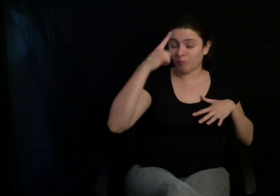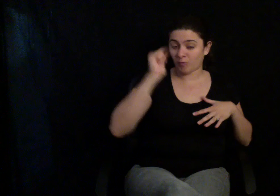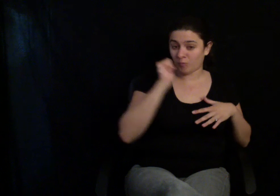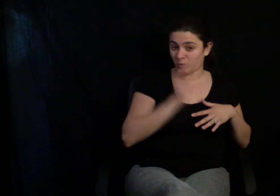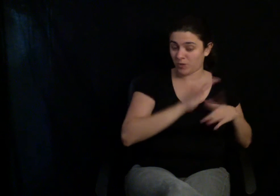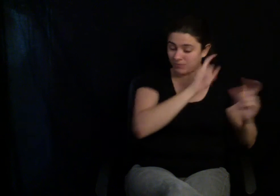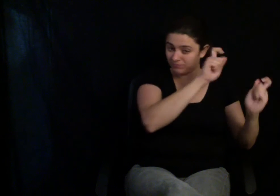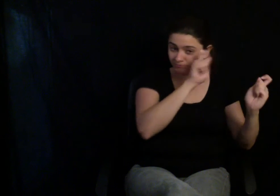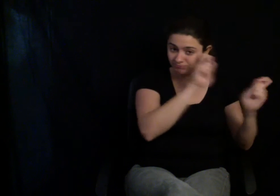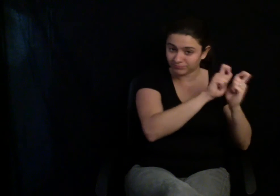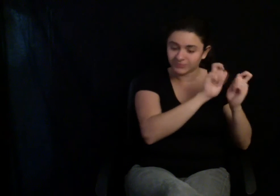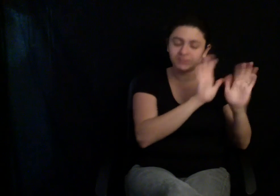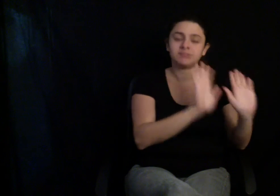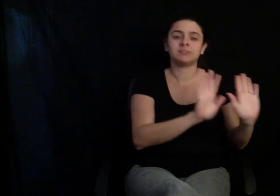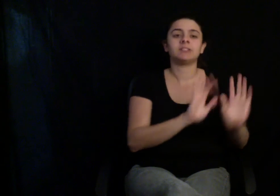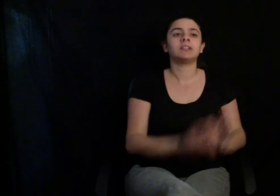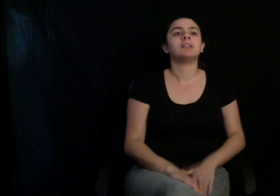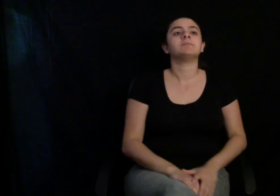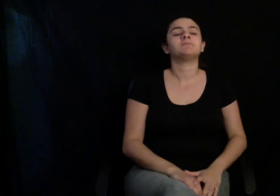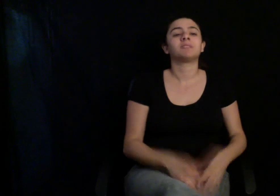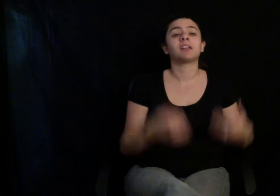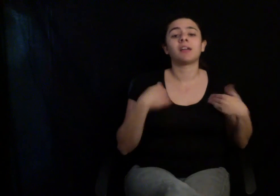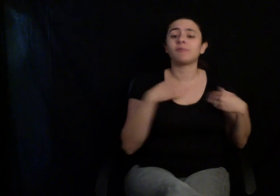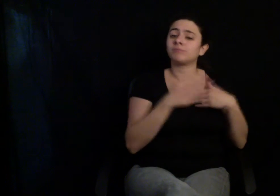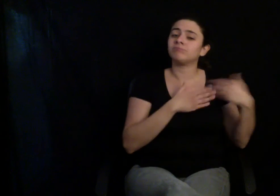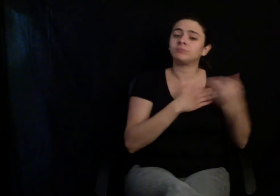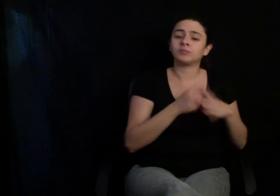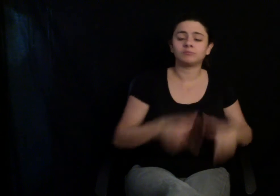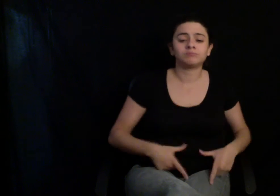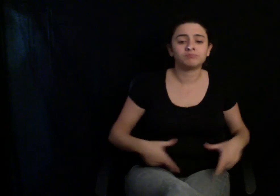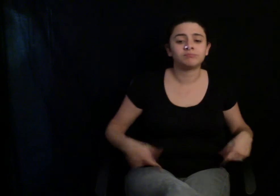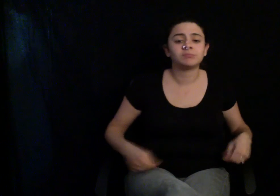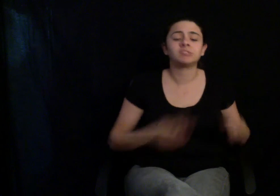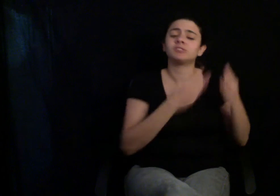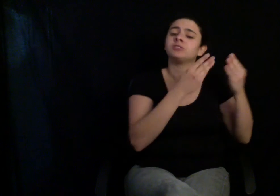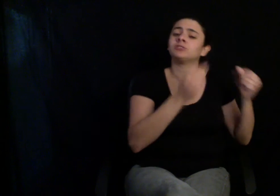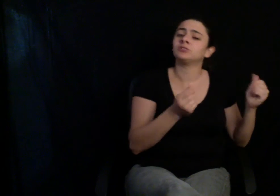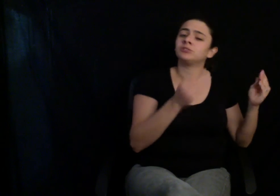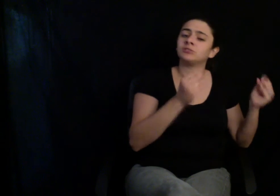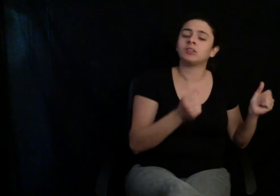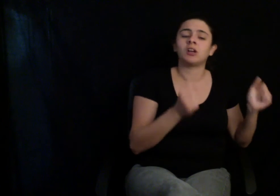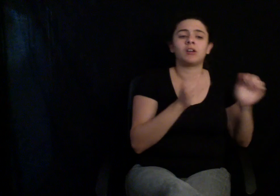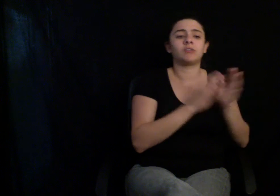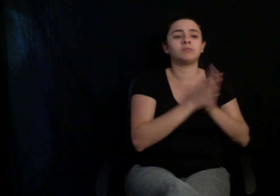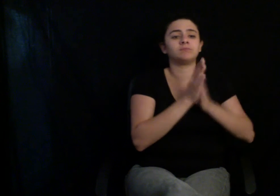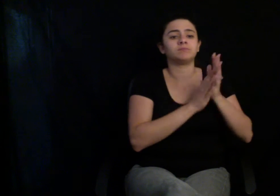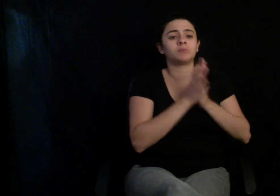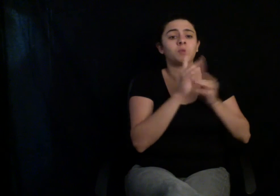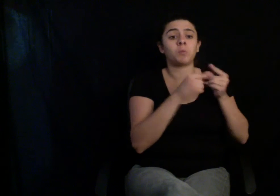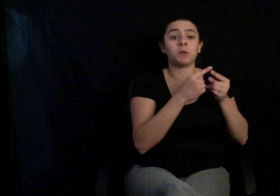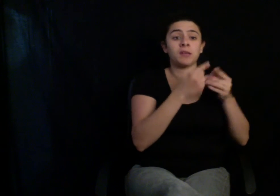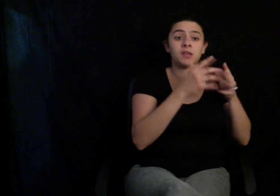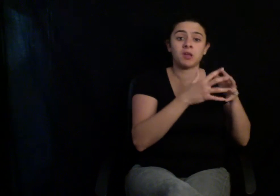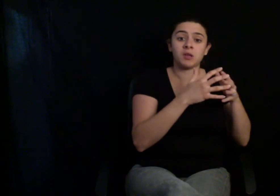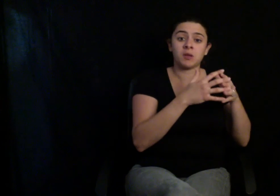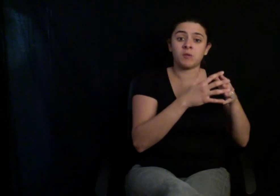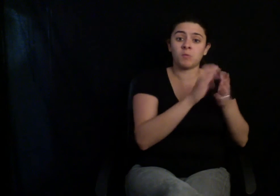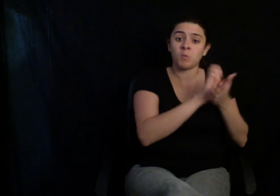great women's briefs and lace underwear. It's really soft, not at all itchy, and it actually holds up when you wash it more than a few times. But it also seems